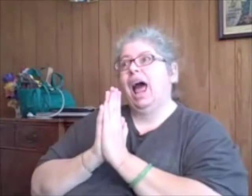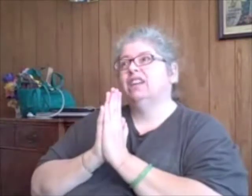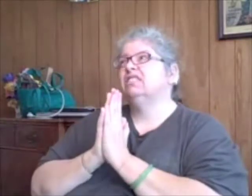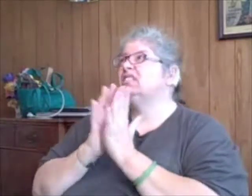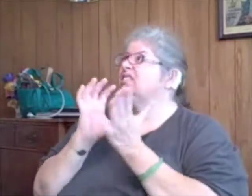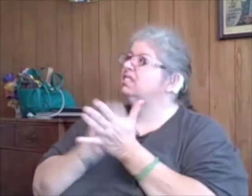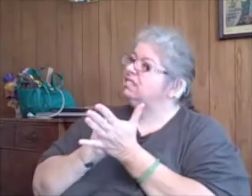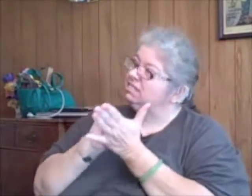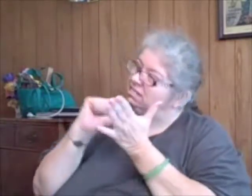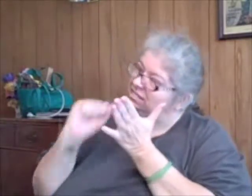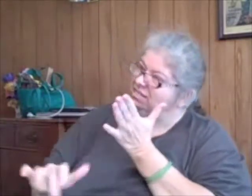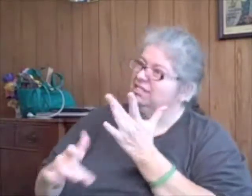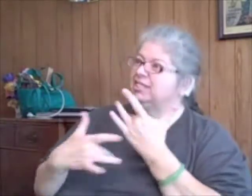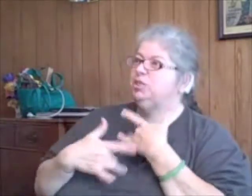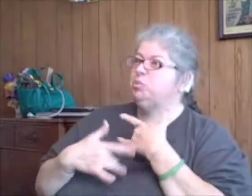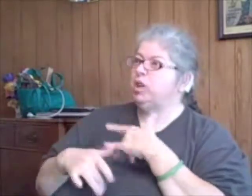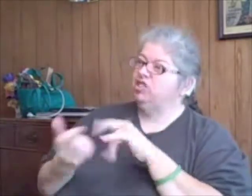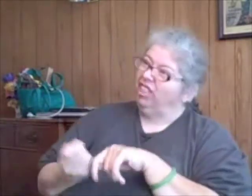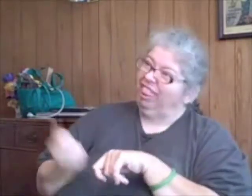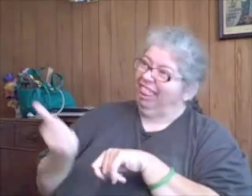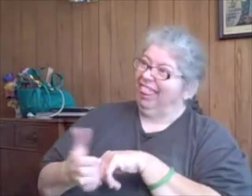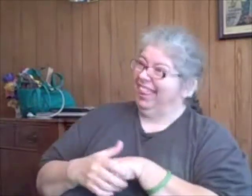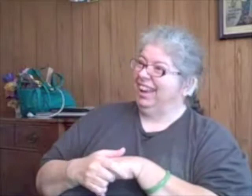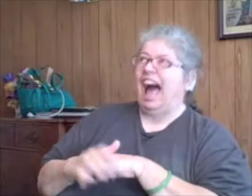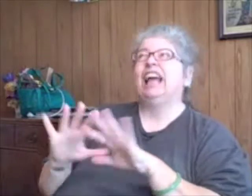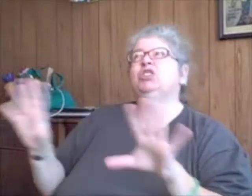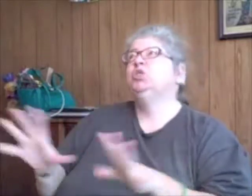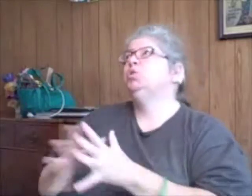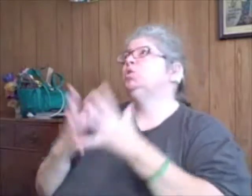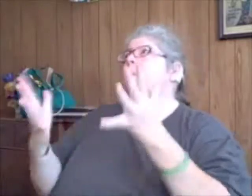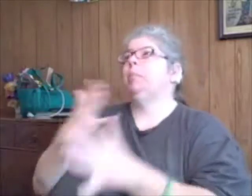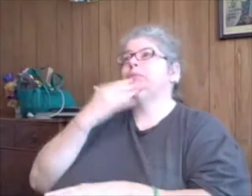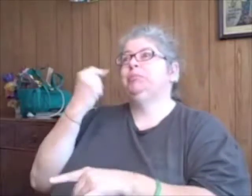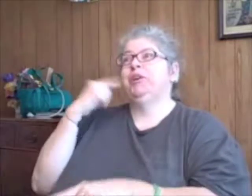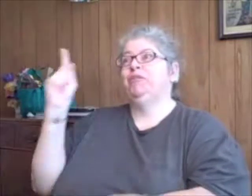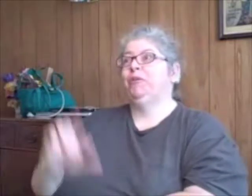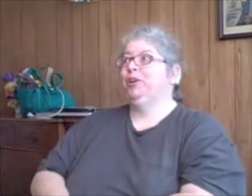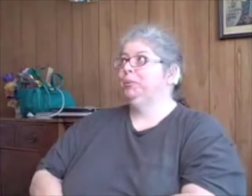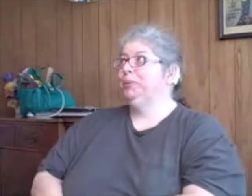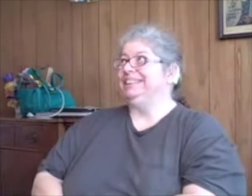So to ask God, if you take away this depression from me,